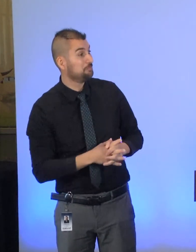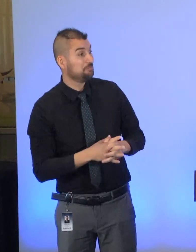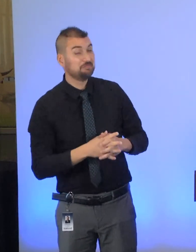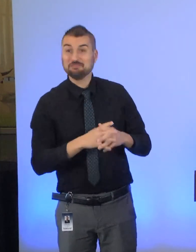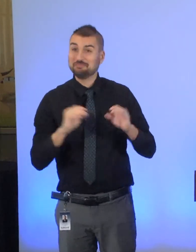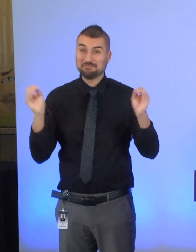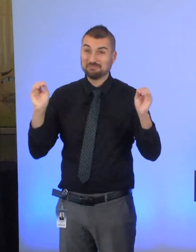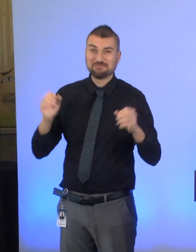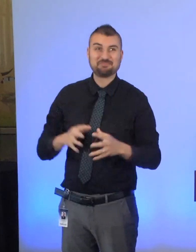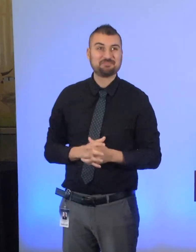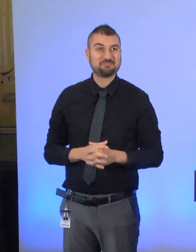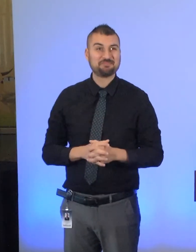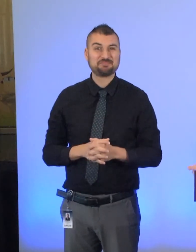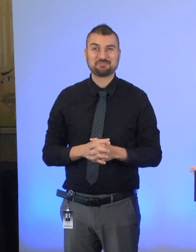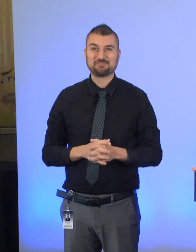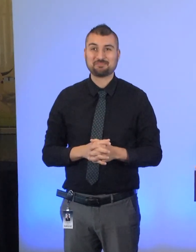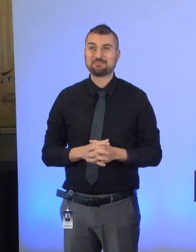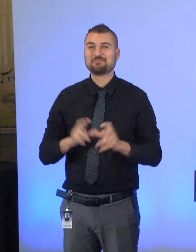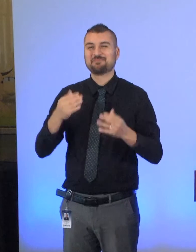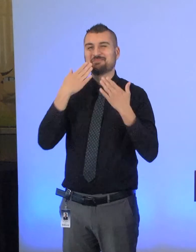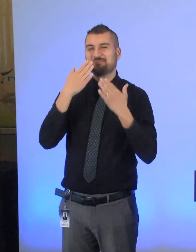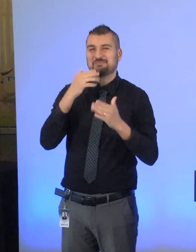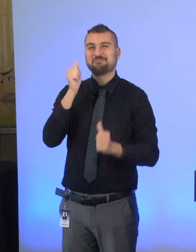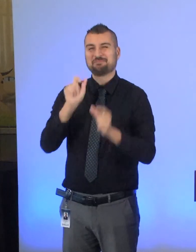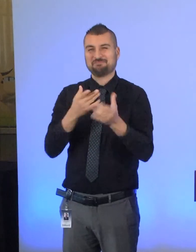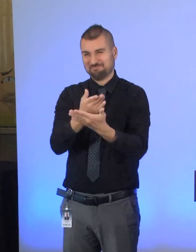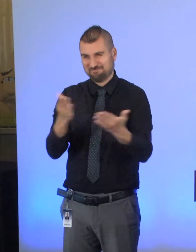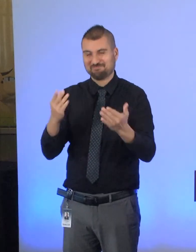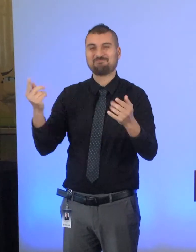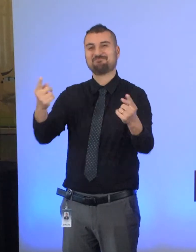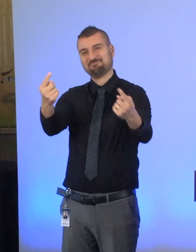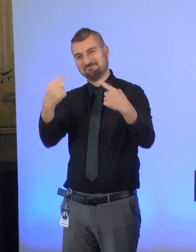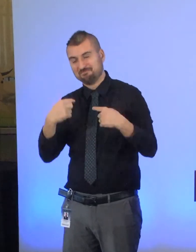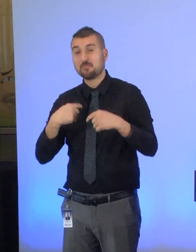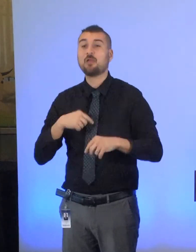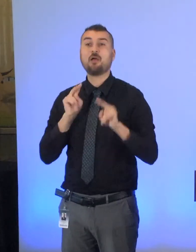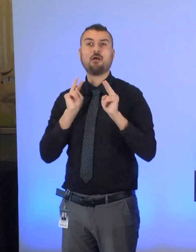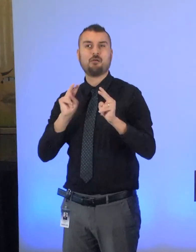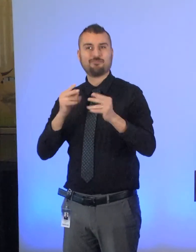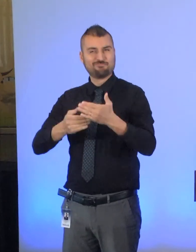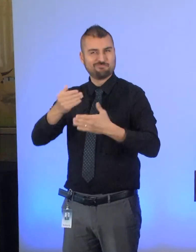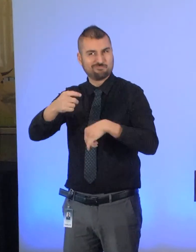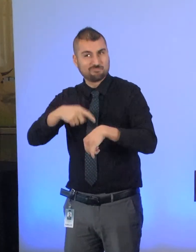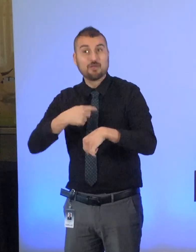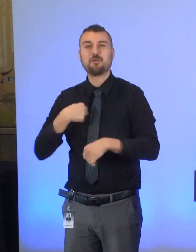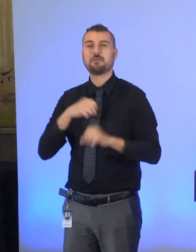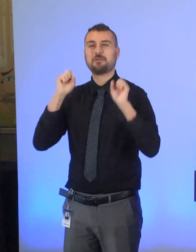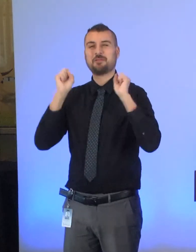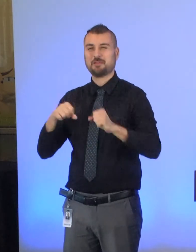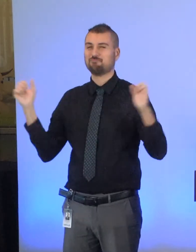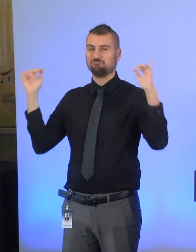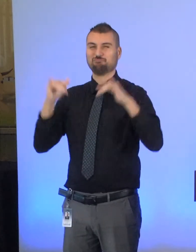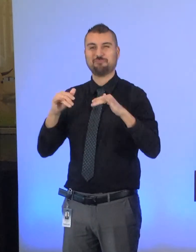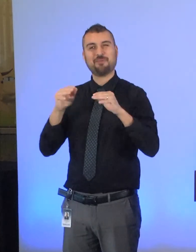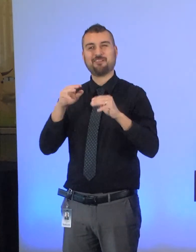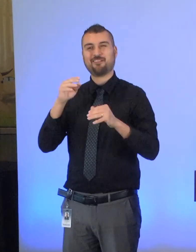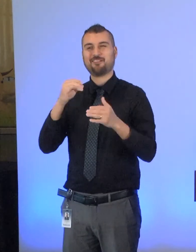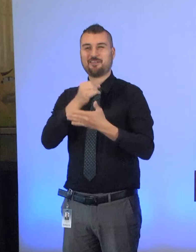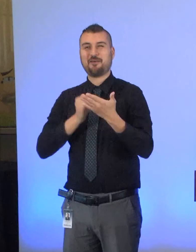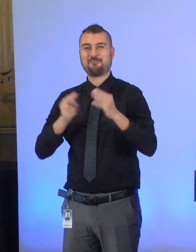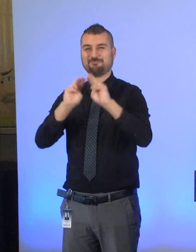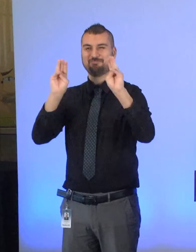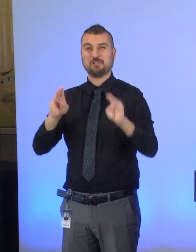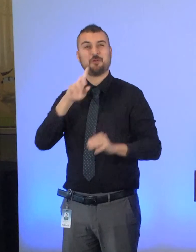No? Well, thanks everyone for being here. I look forward to the next time we get to come to the Art Museum to